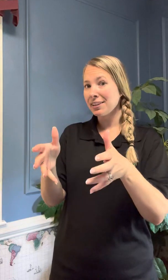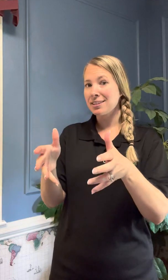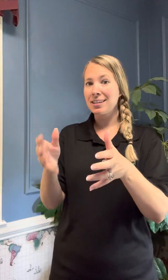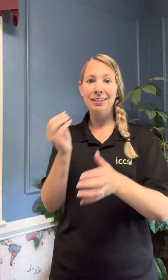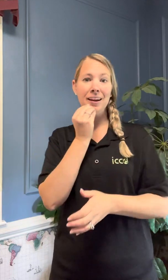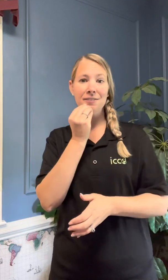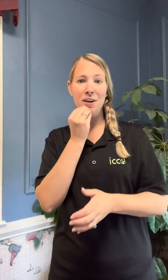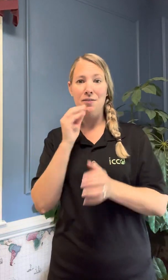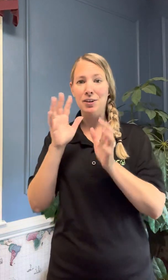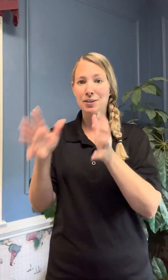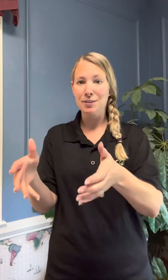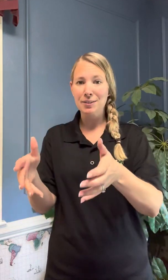like leftovers.